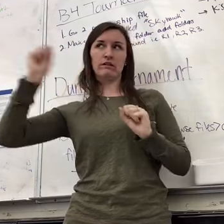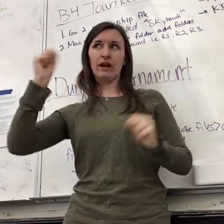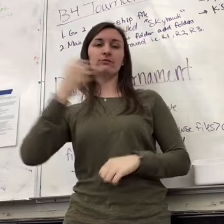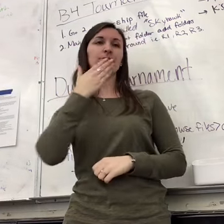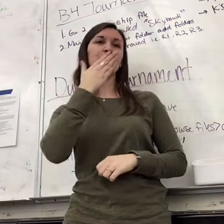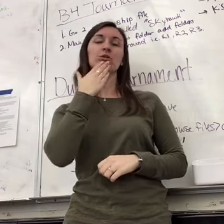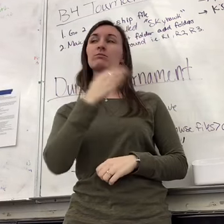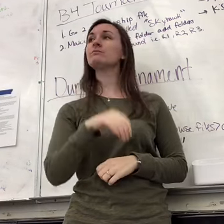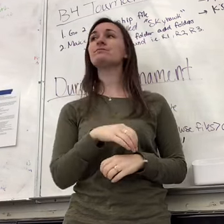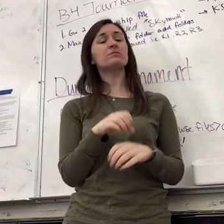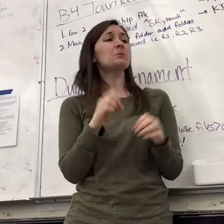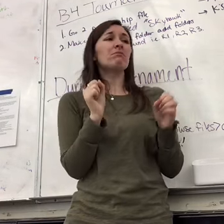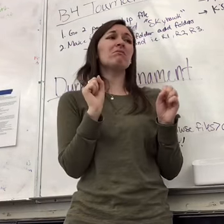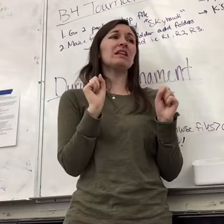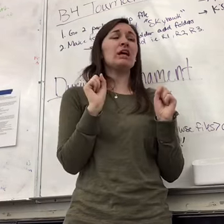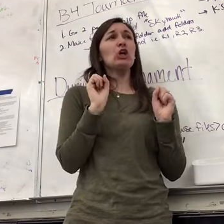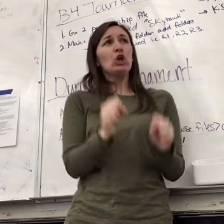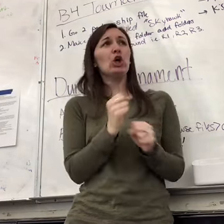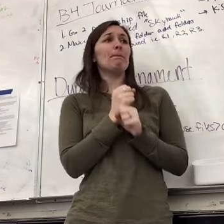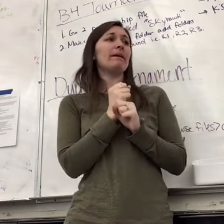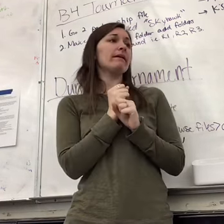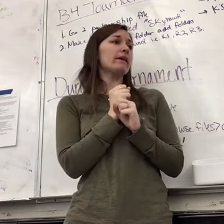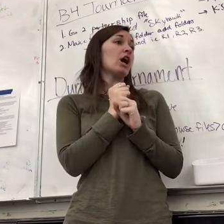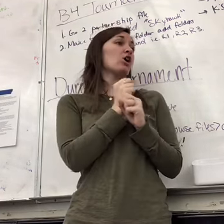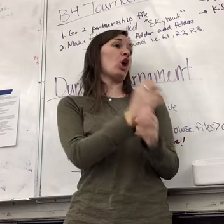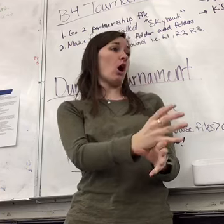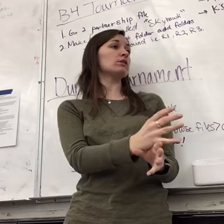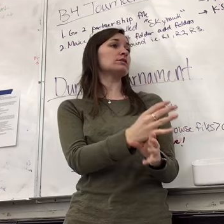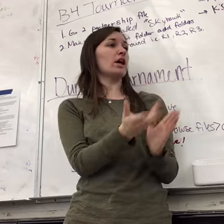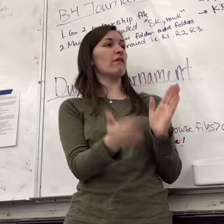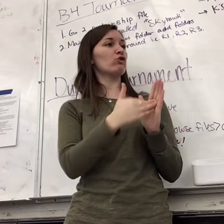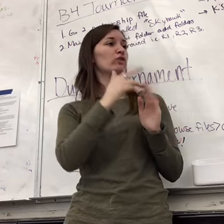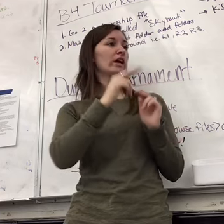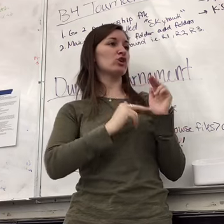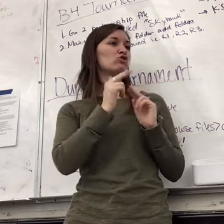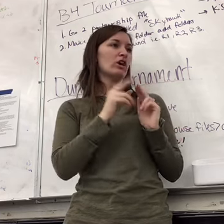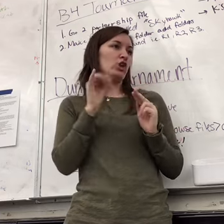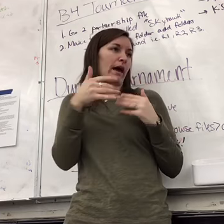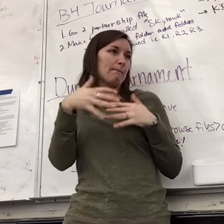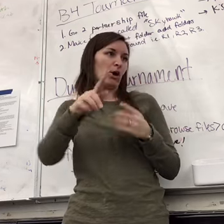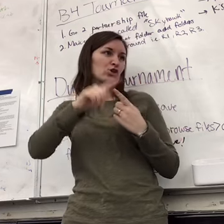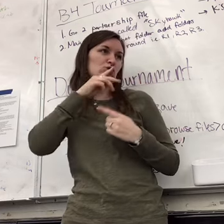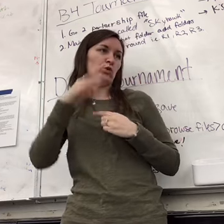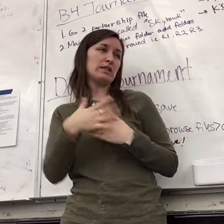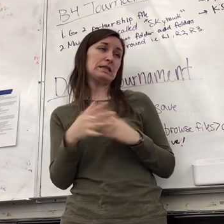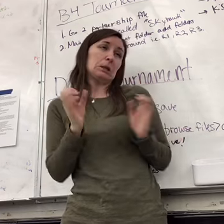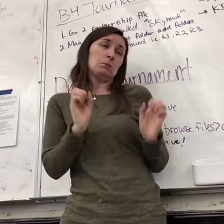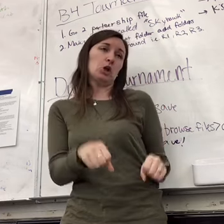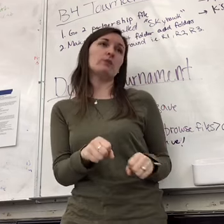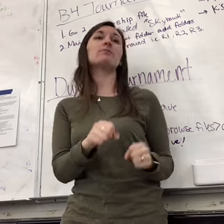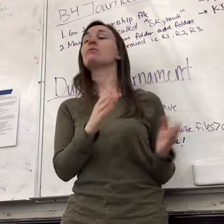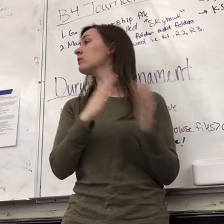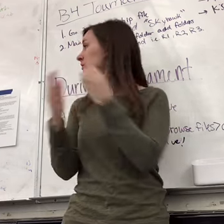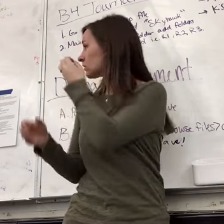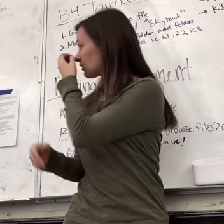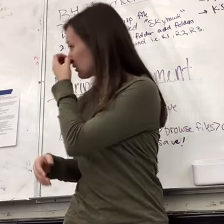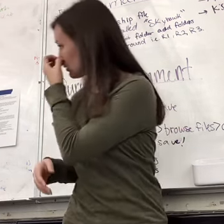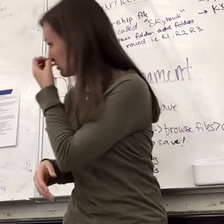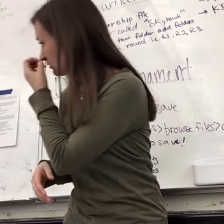cause of Reconstruction if you were to have a causation essay on it, yeah. And then Battle of Antietam is going to be the bloodiest day